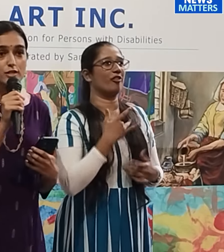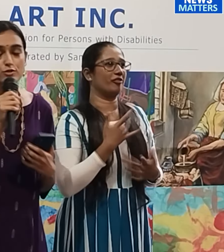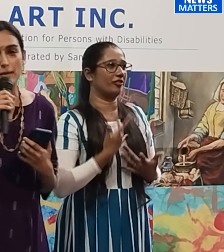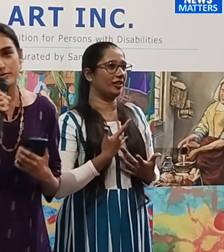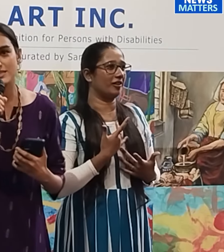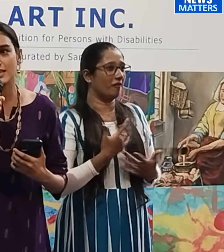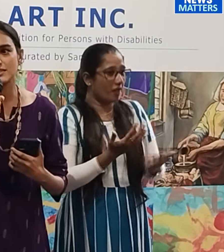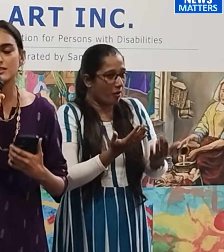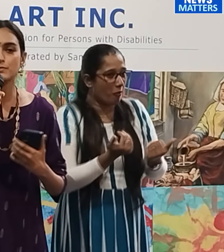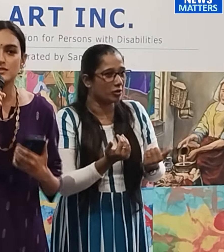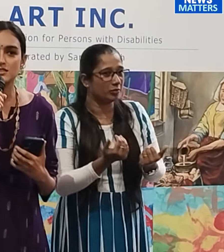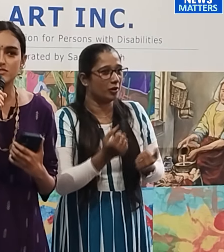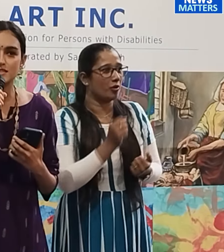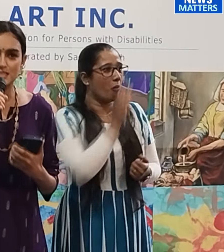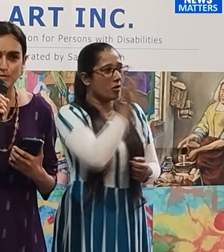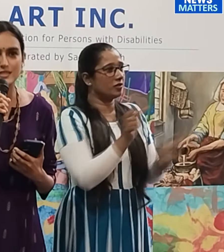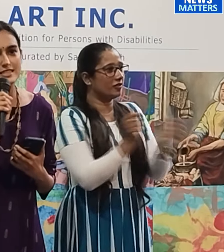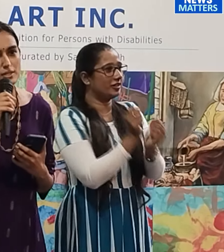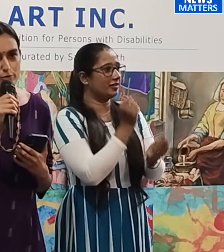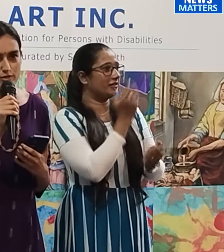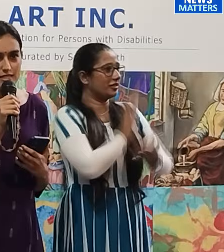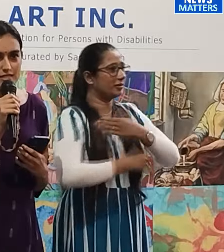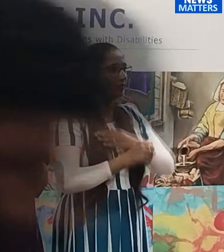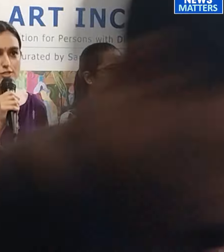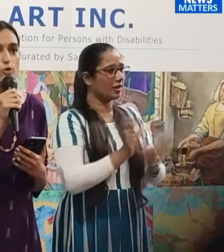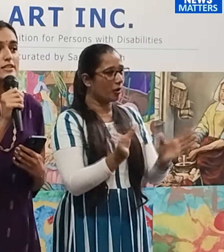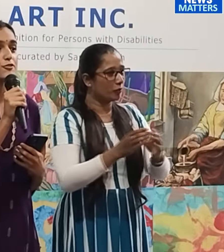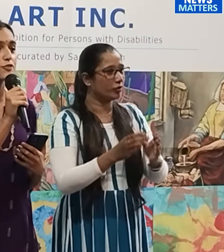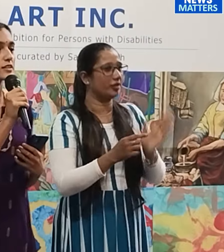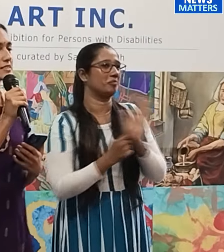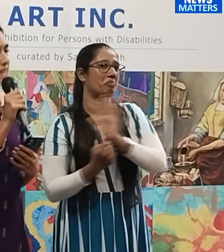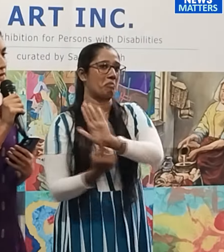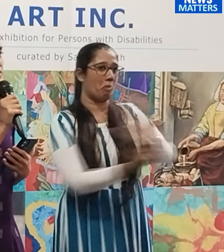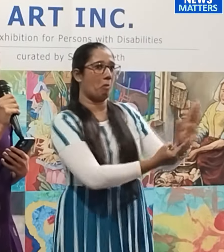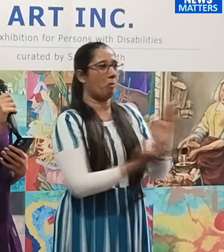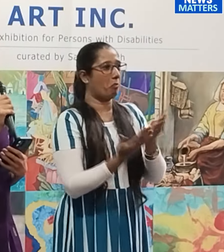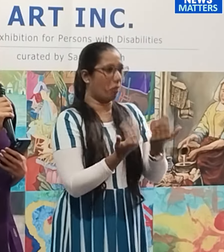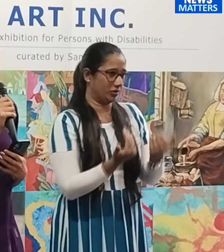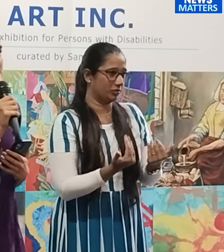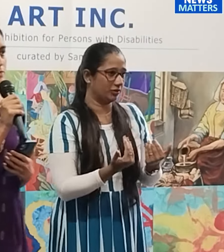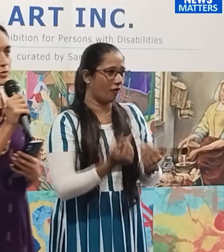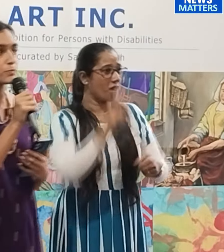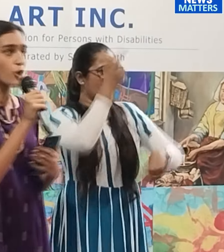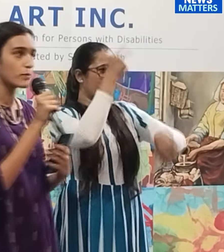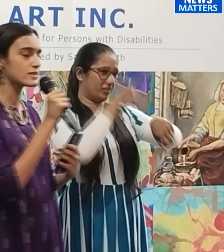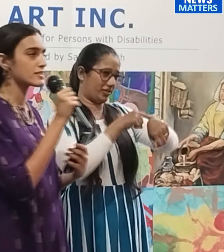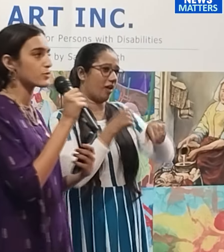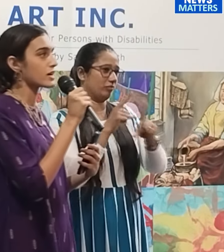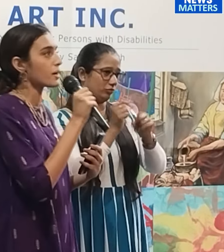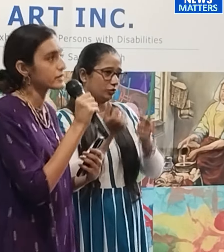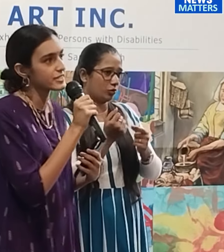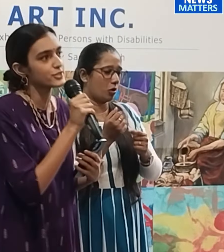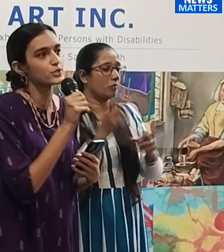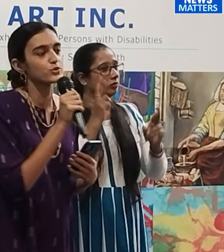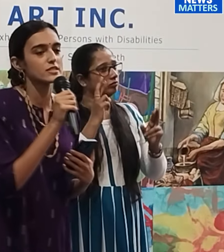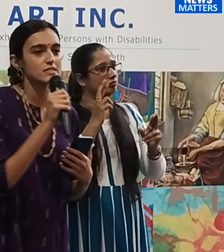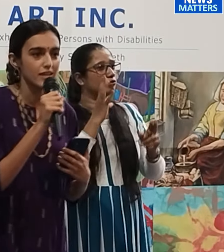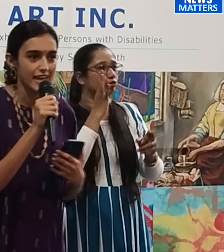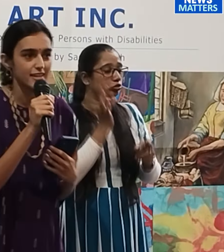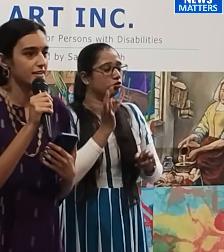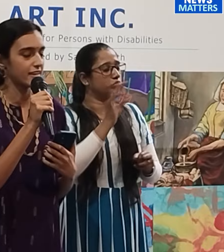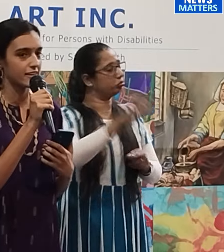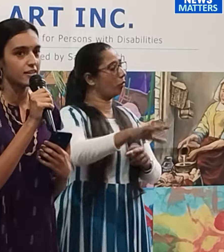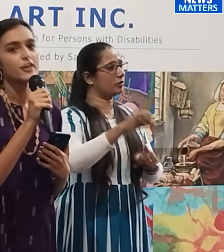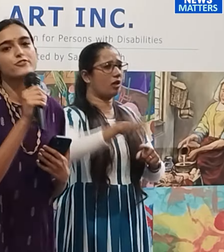were able to represent the person with disability community. It is only the first time that we've done this, but we promise and we're committed to do